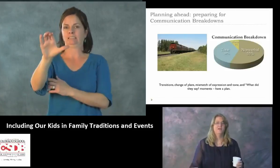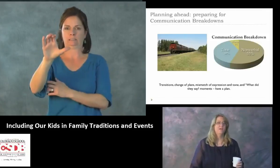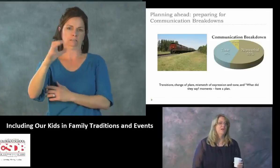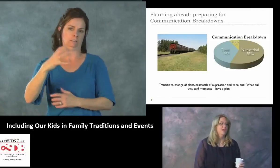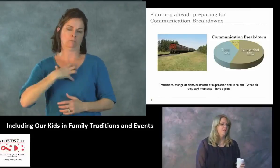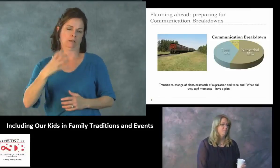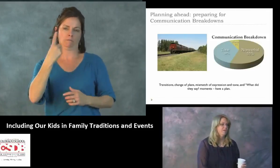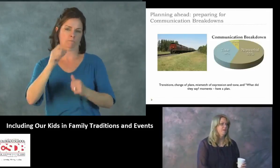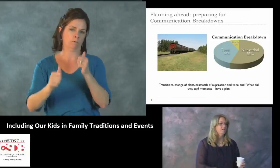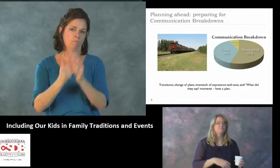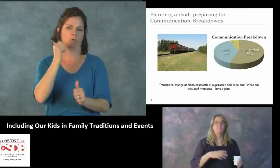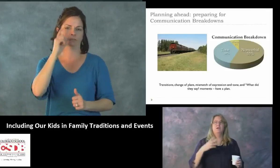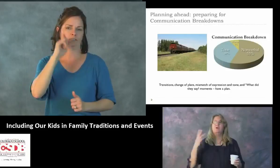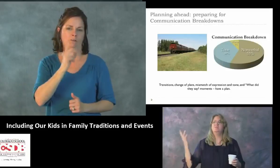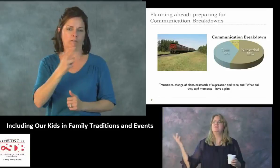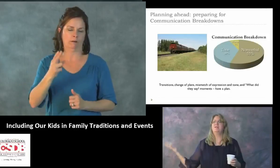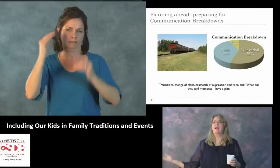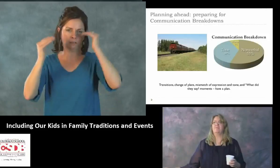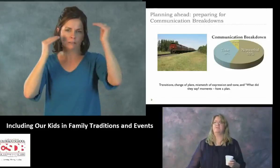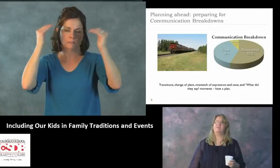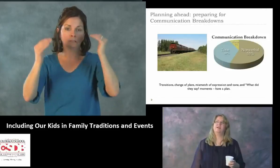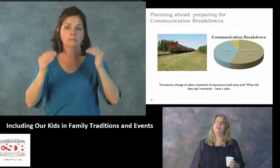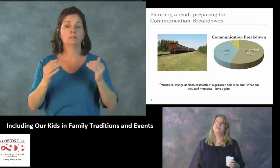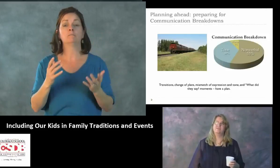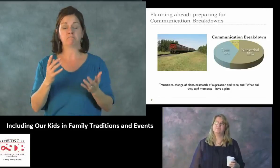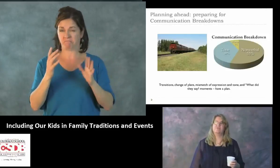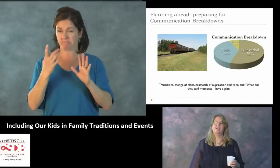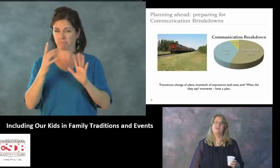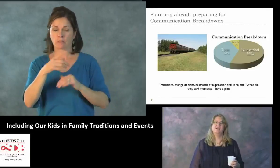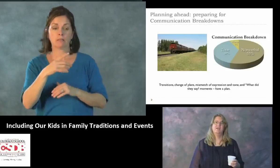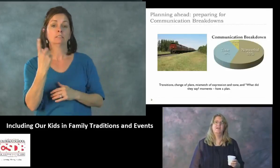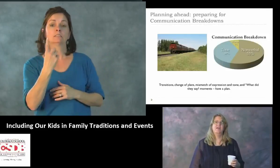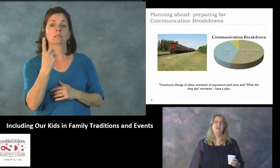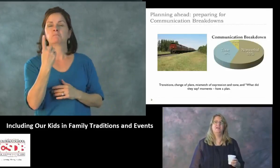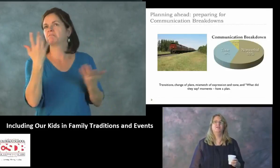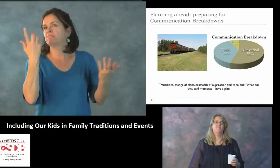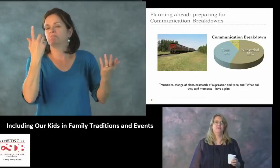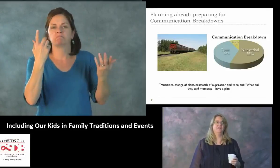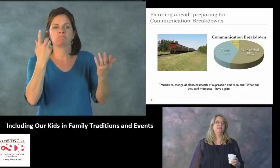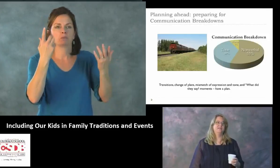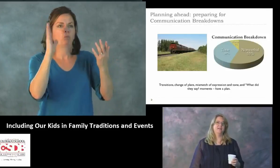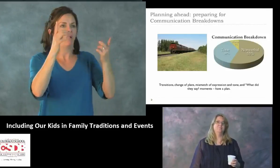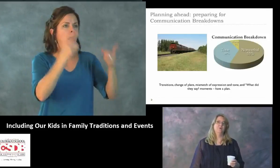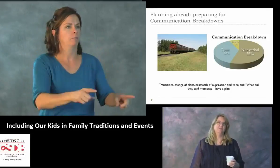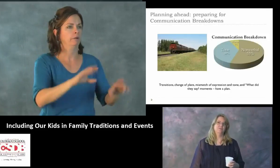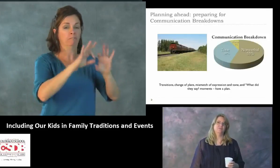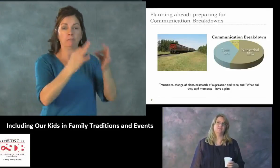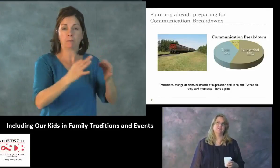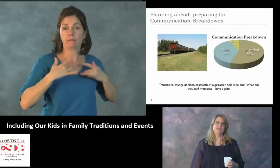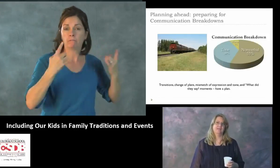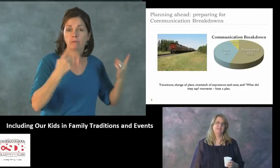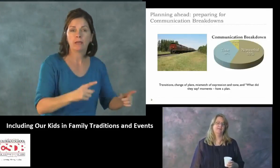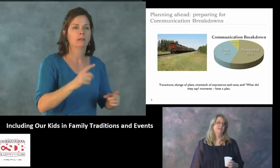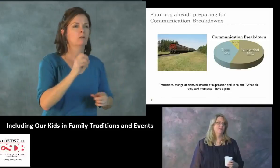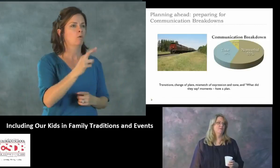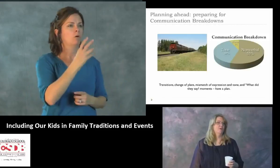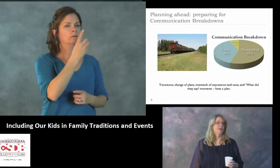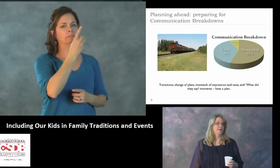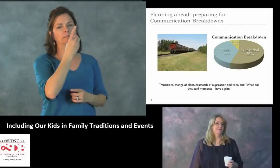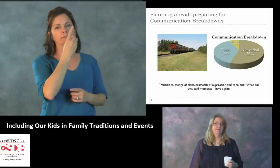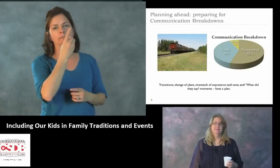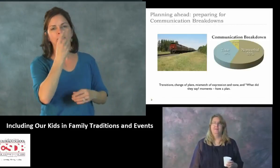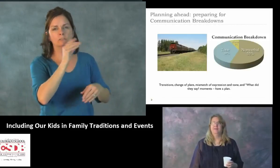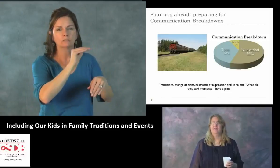table. Everybody explodes in laughter at the story, and nobody can take a moment to explain